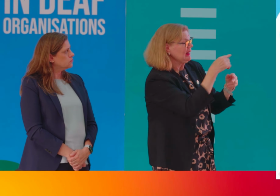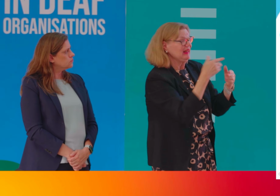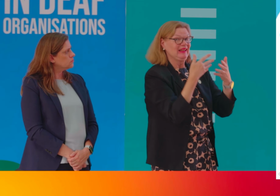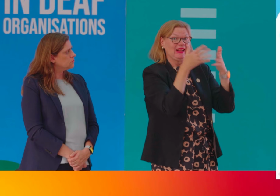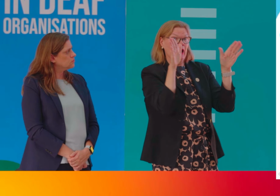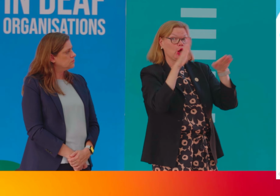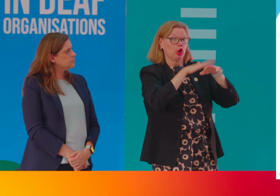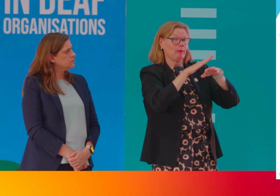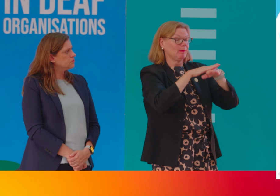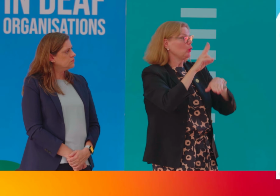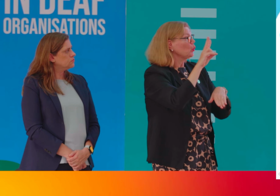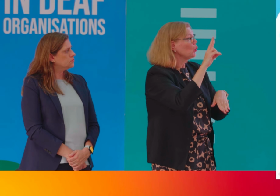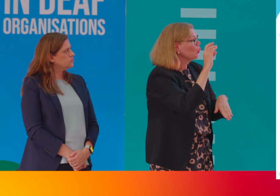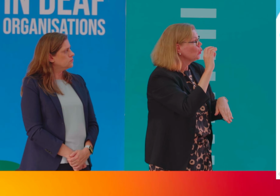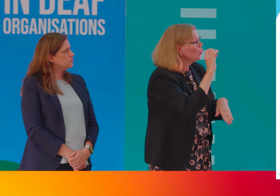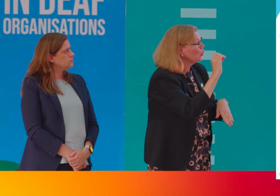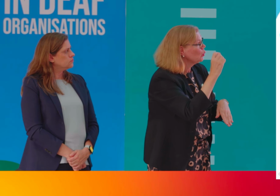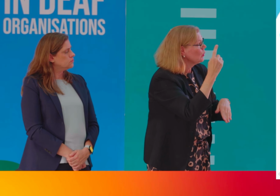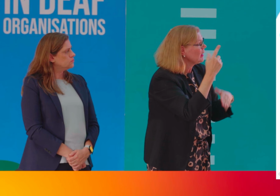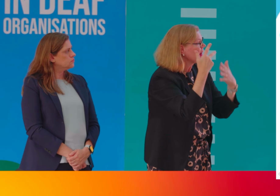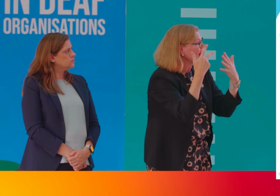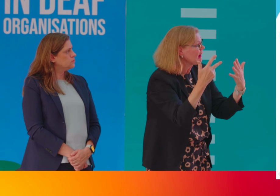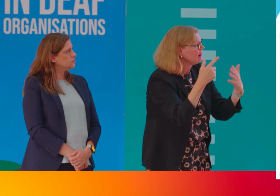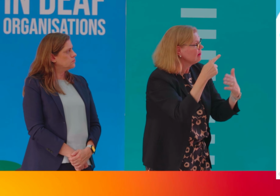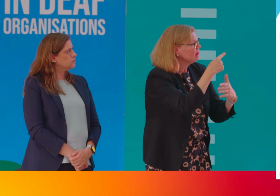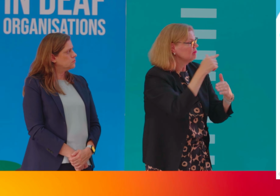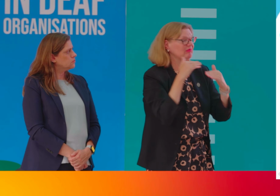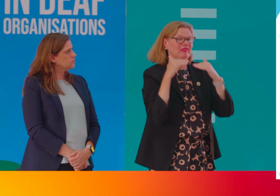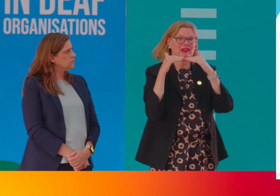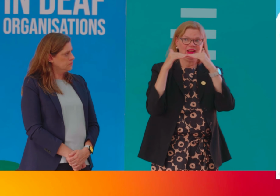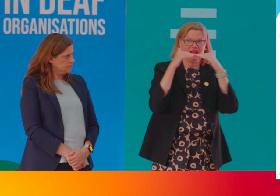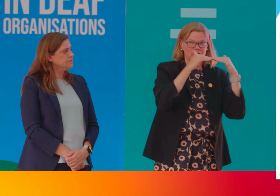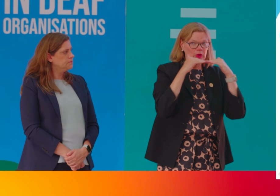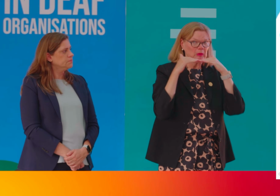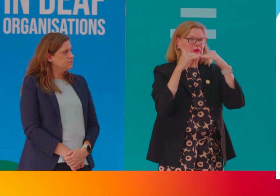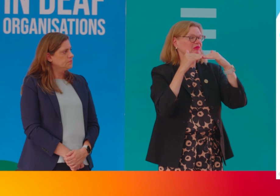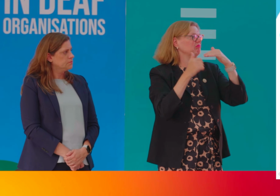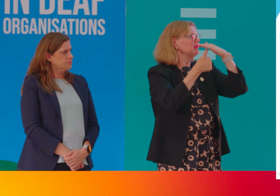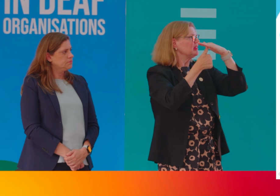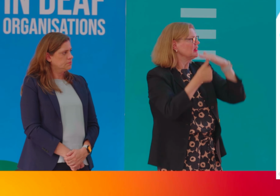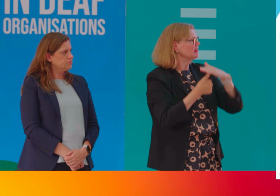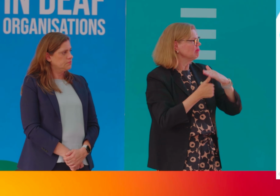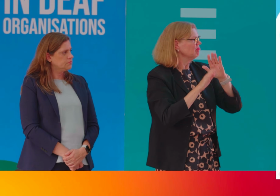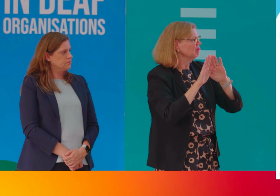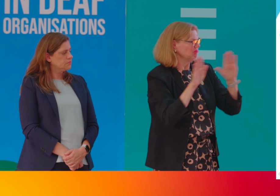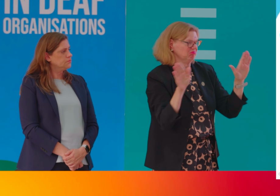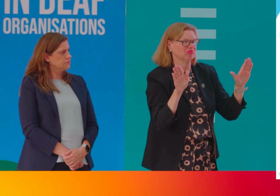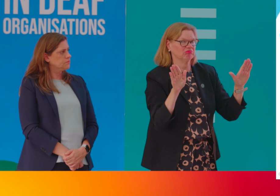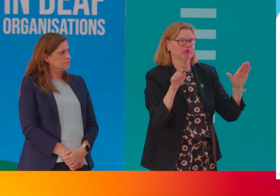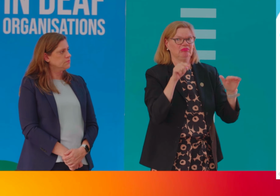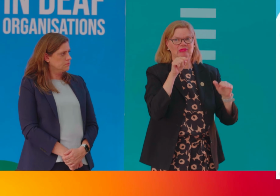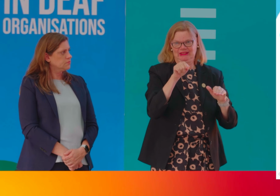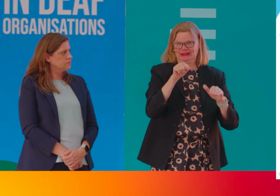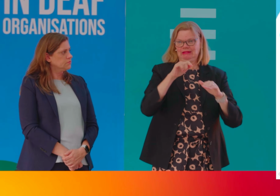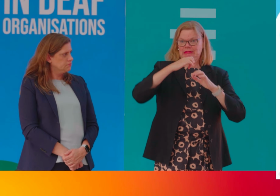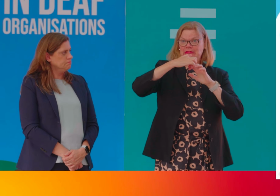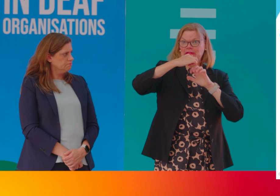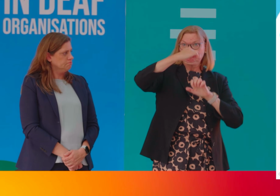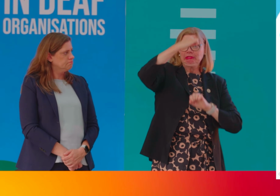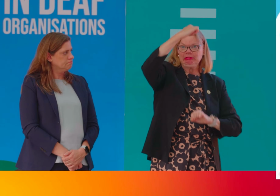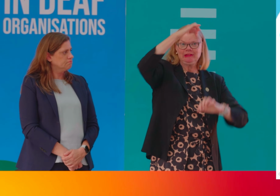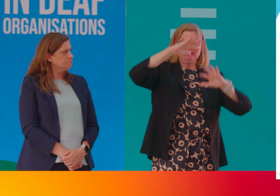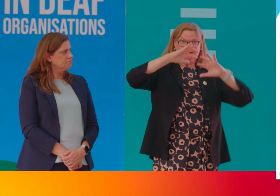women and girls with disability. There is also the general comment number 6 of the year 2018 that speaks